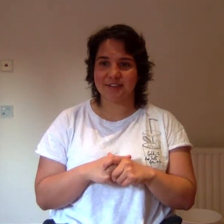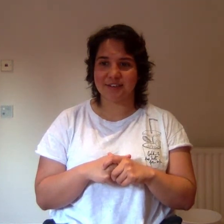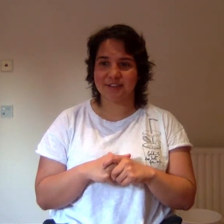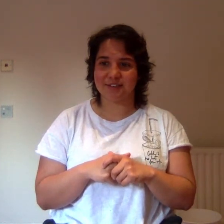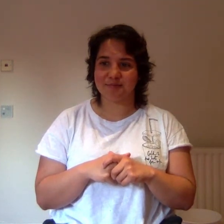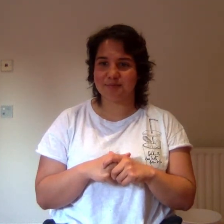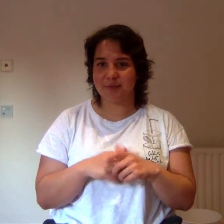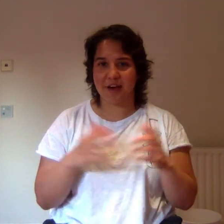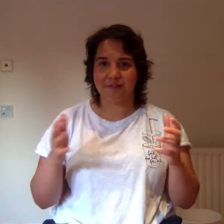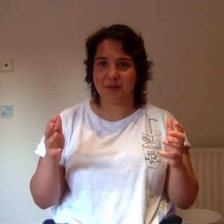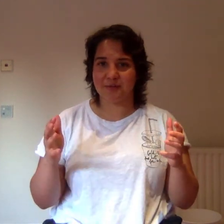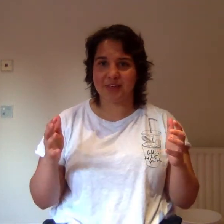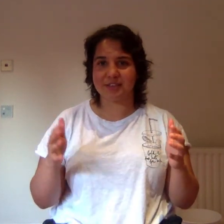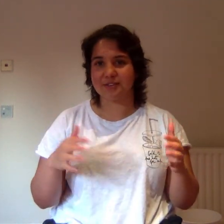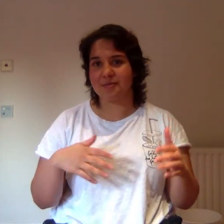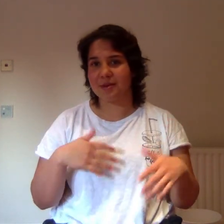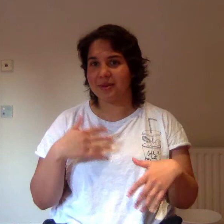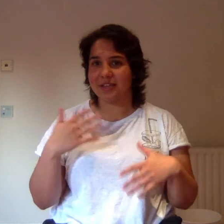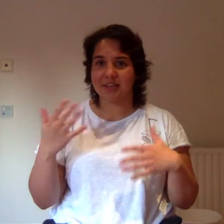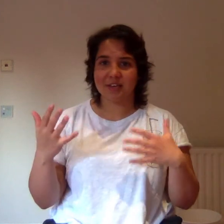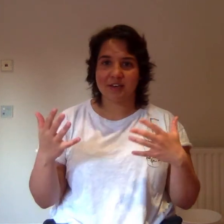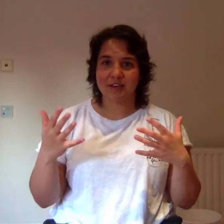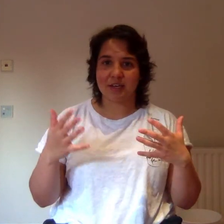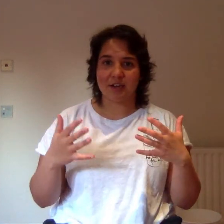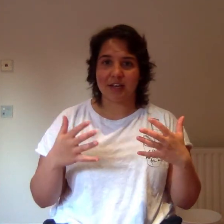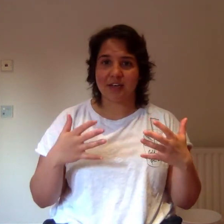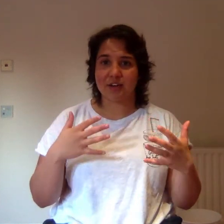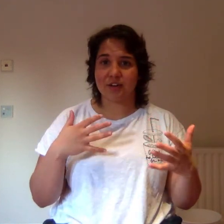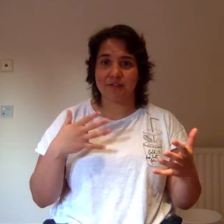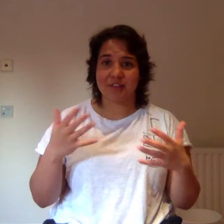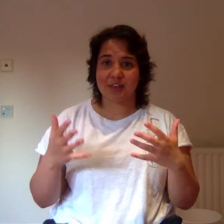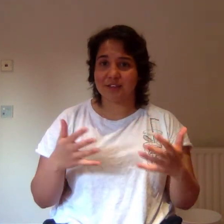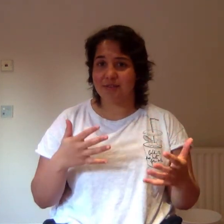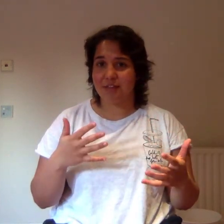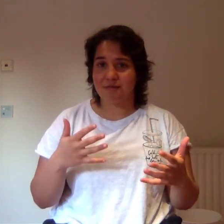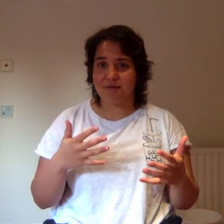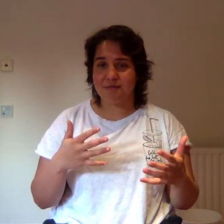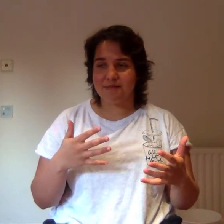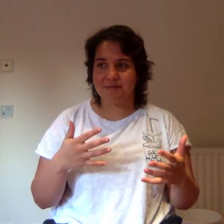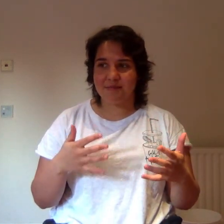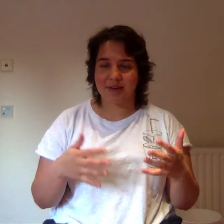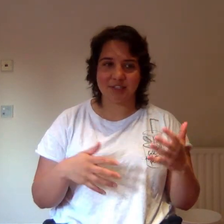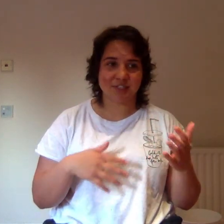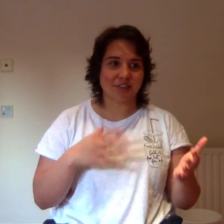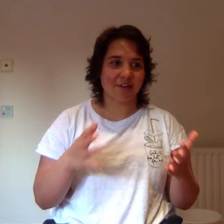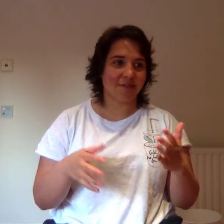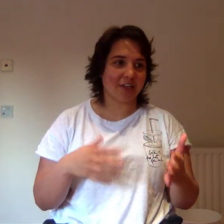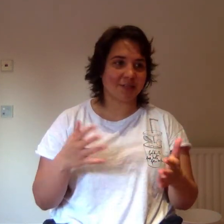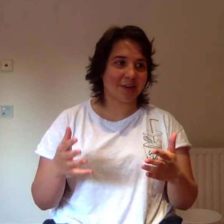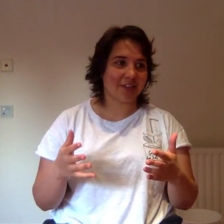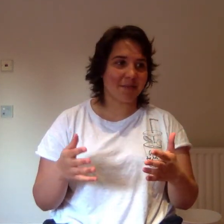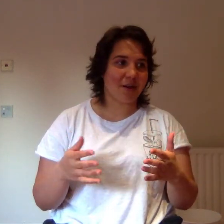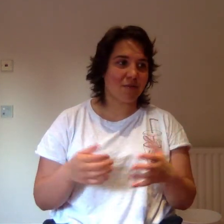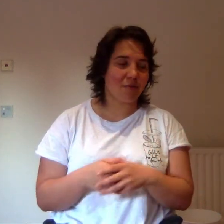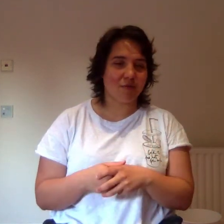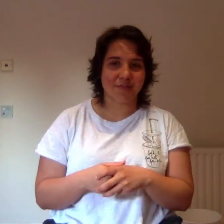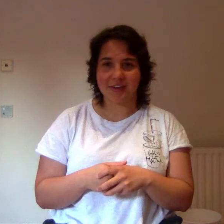can have fun with it. So maybe like look for things around the room and just start finger spelling them out, or if you're listening